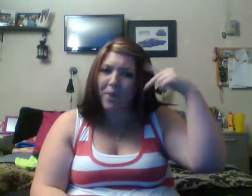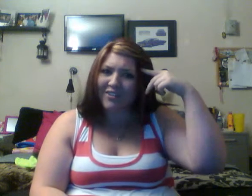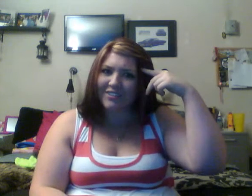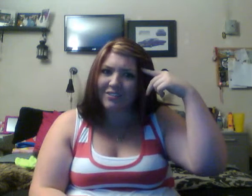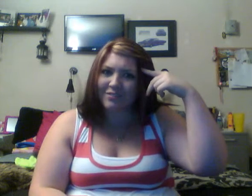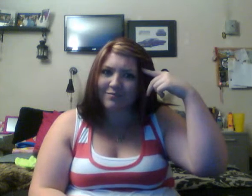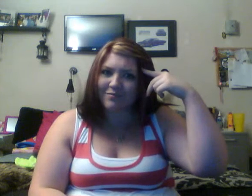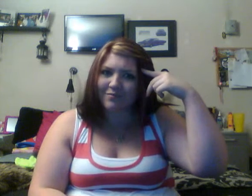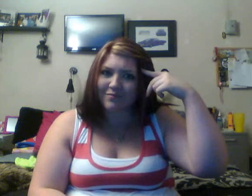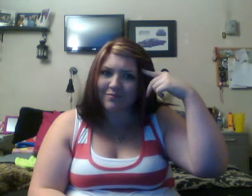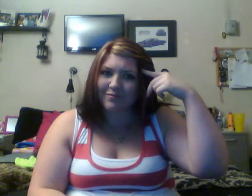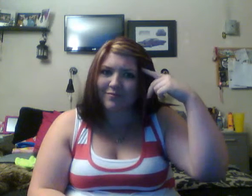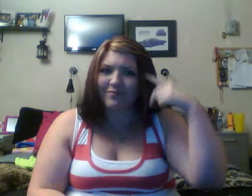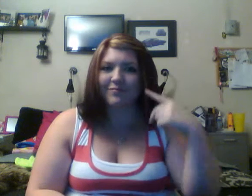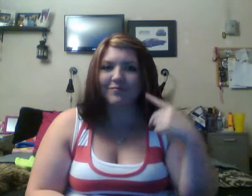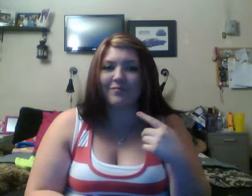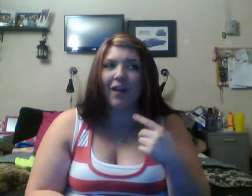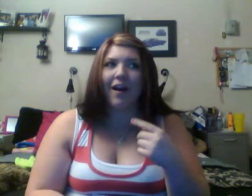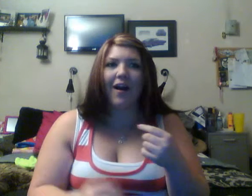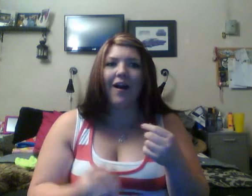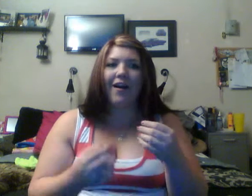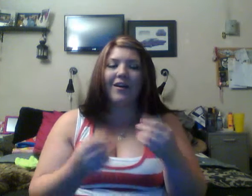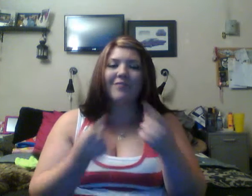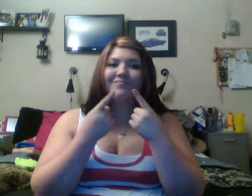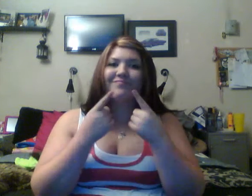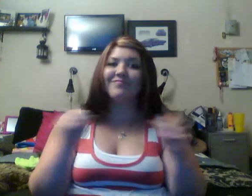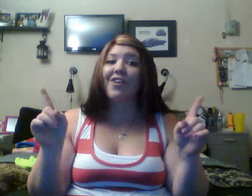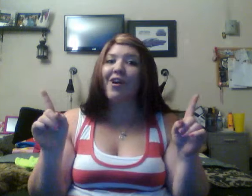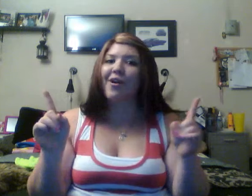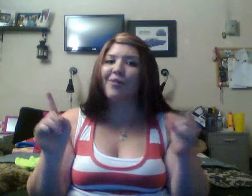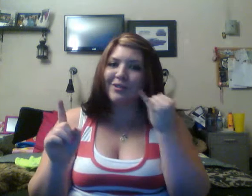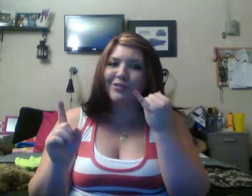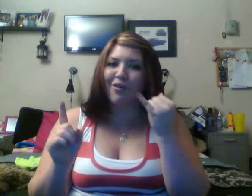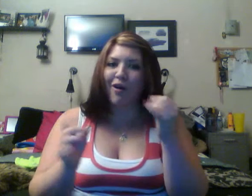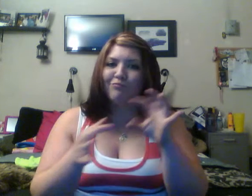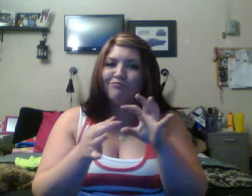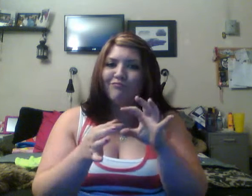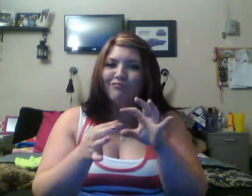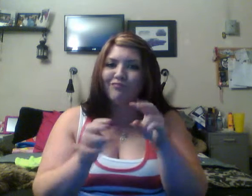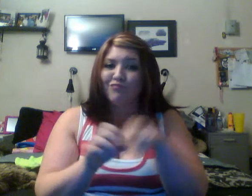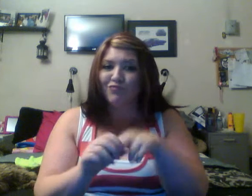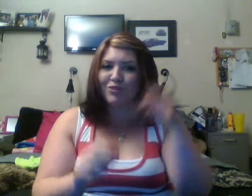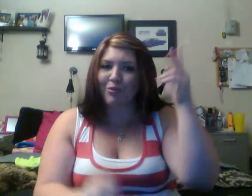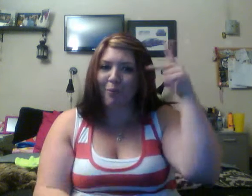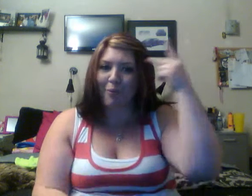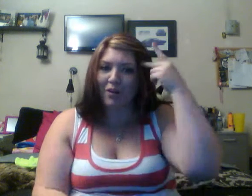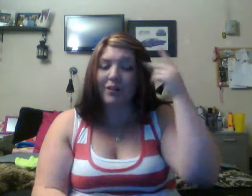glory unless he went into politics. He first became an ale taster. Now, we think